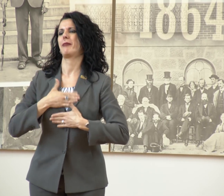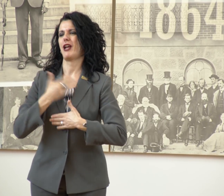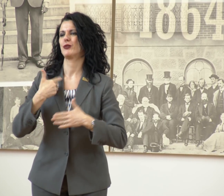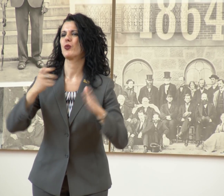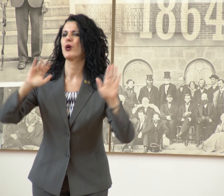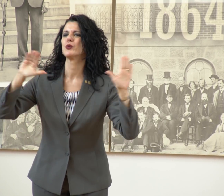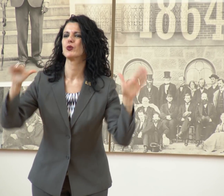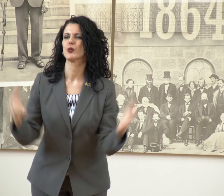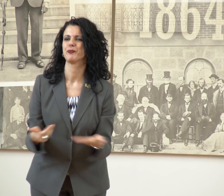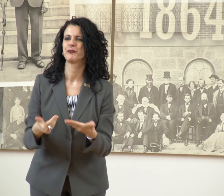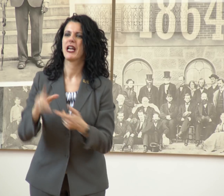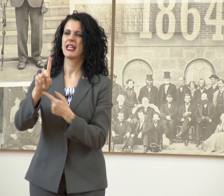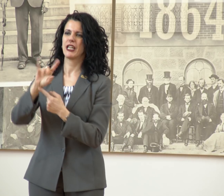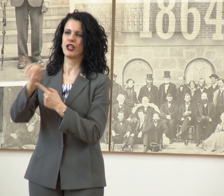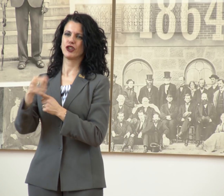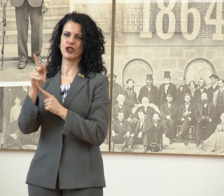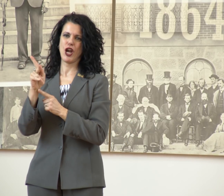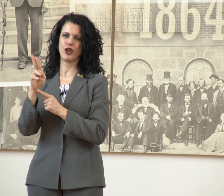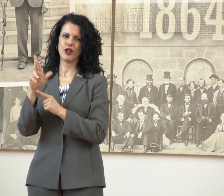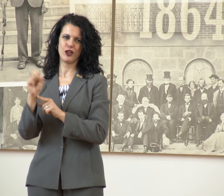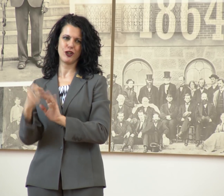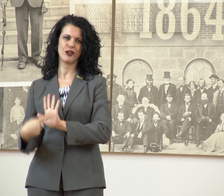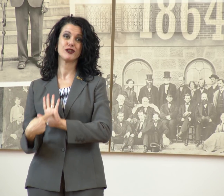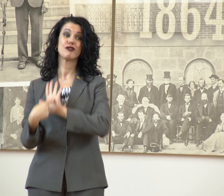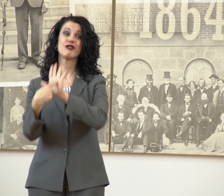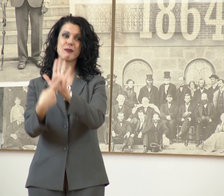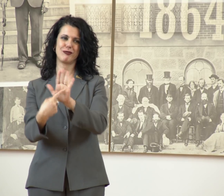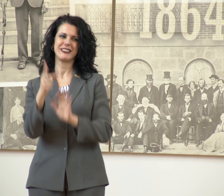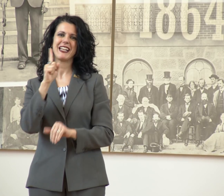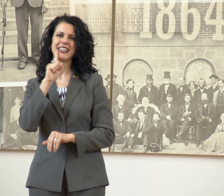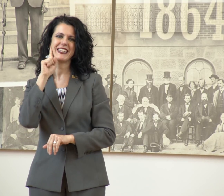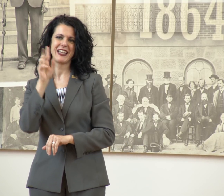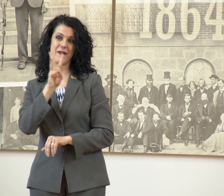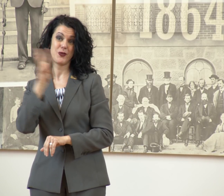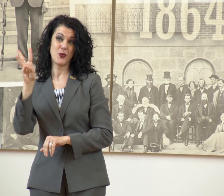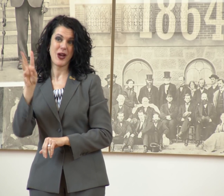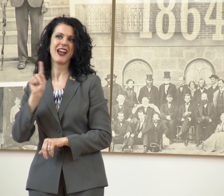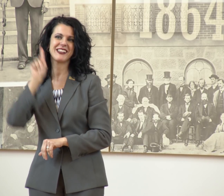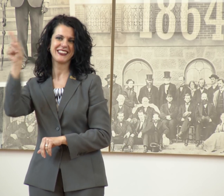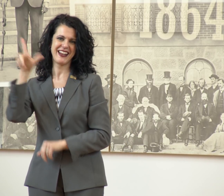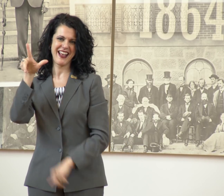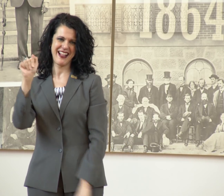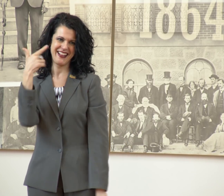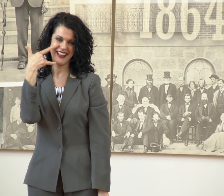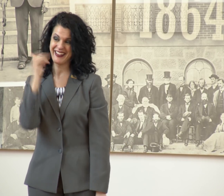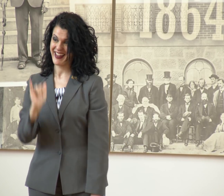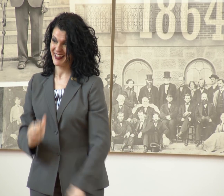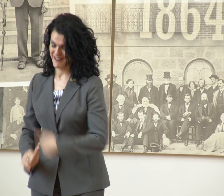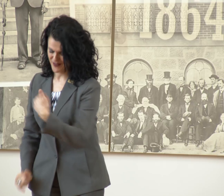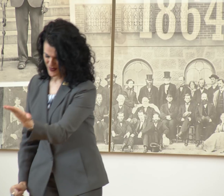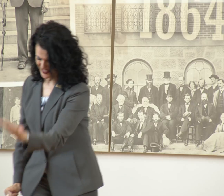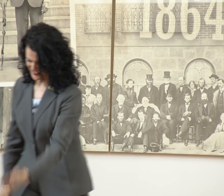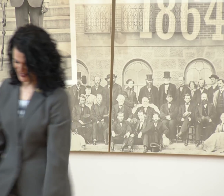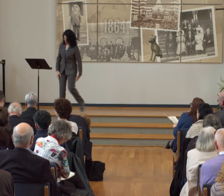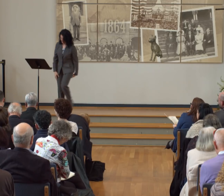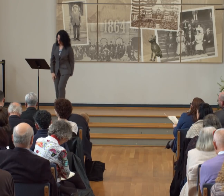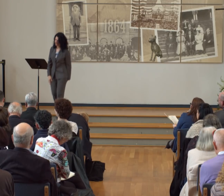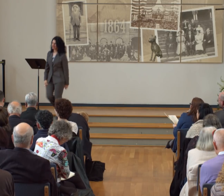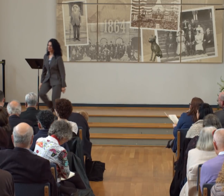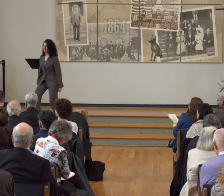life. It is now my great pleasure to introduce DJ Kurz, representing Deaf West Theater in Los Angeles, California.